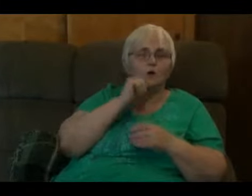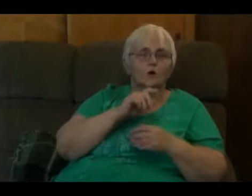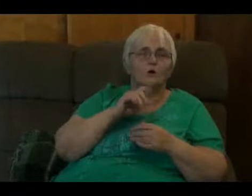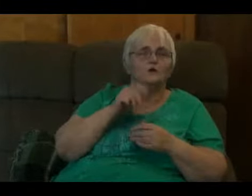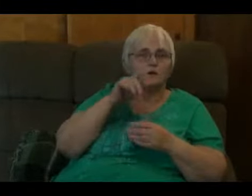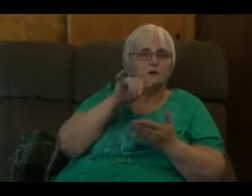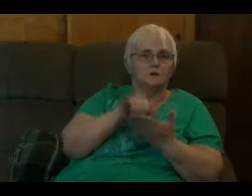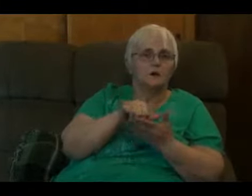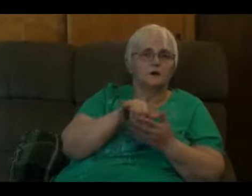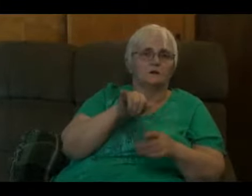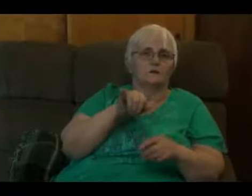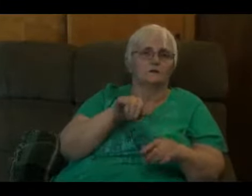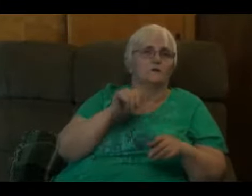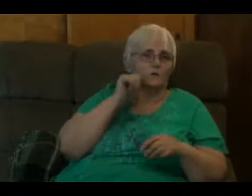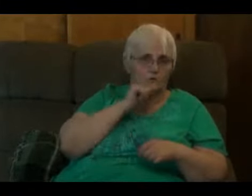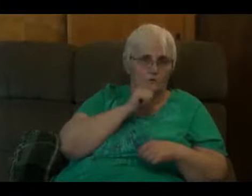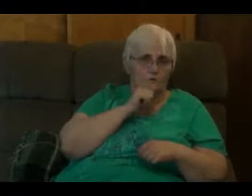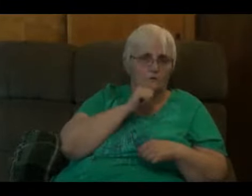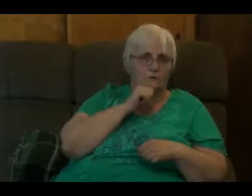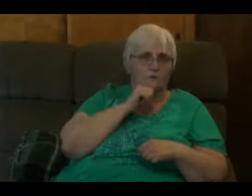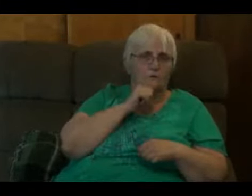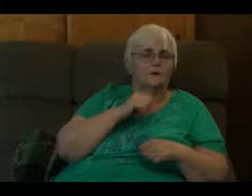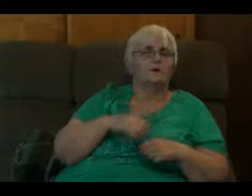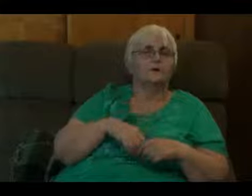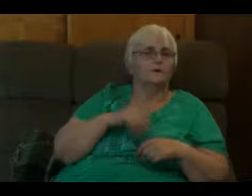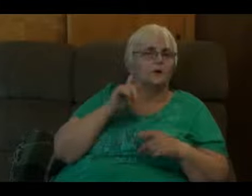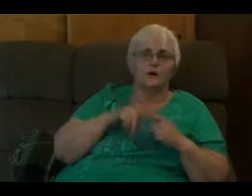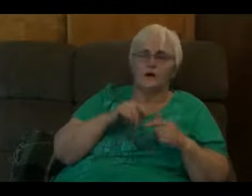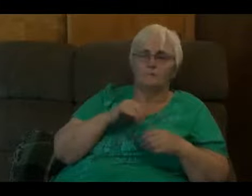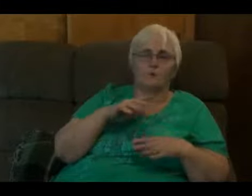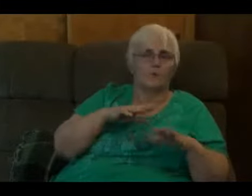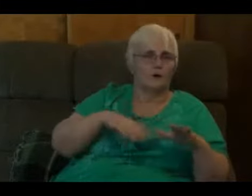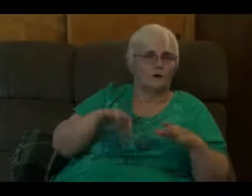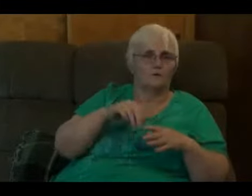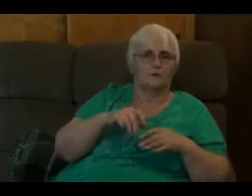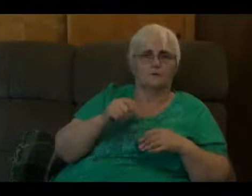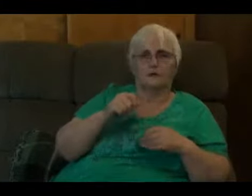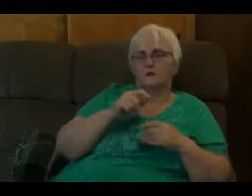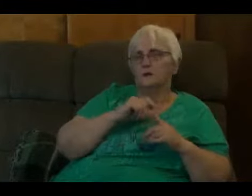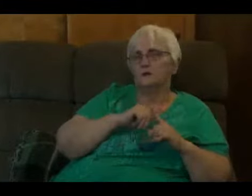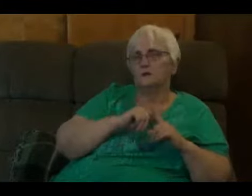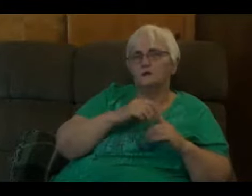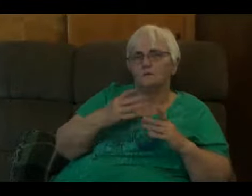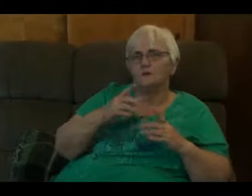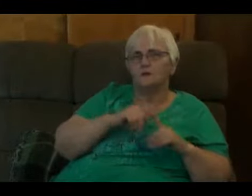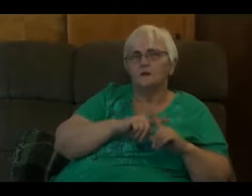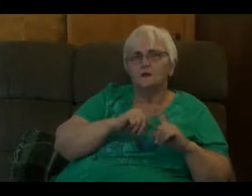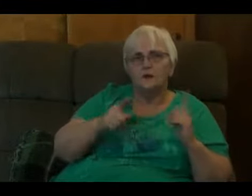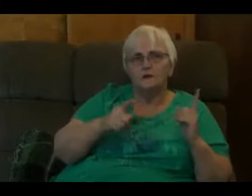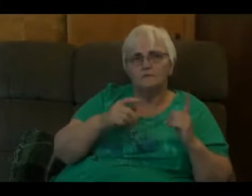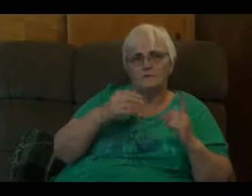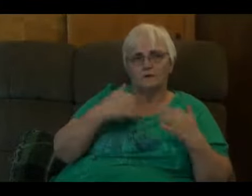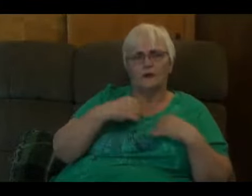stay. You know, you can't be walking around saying you're something else and have a clarity about